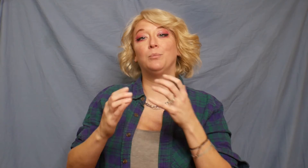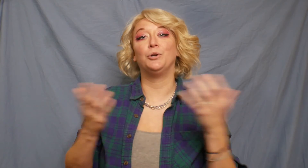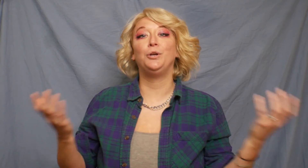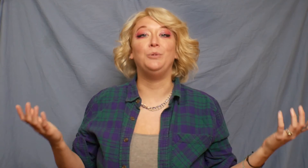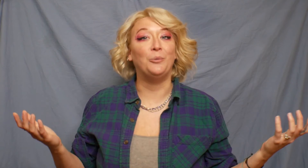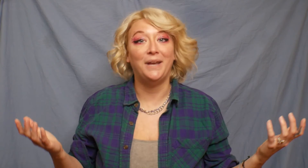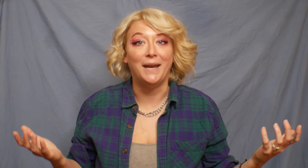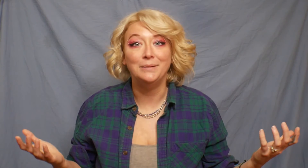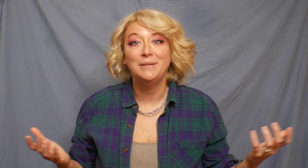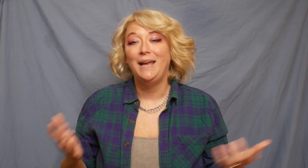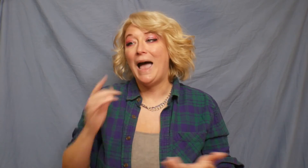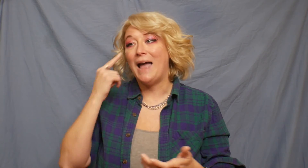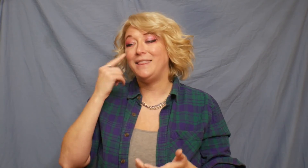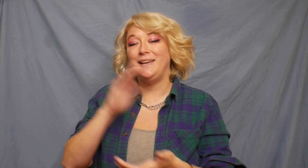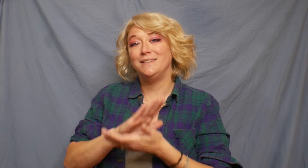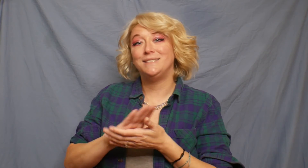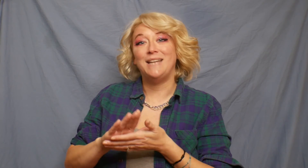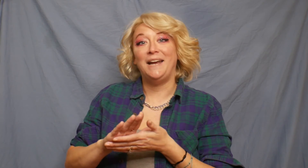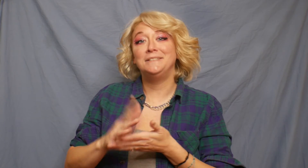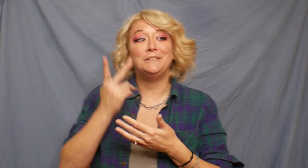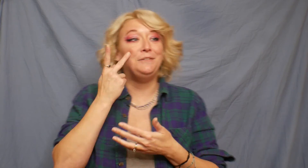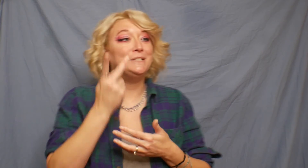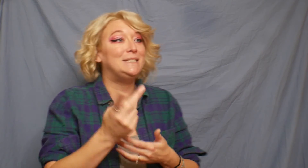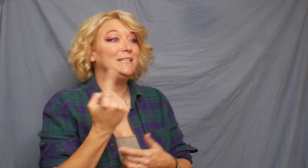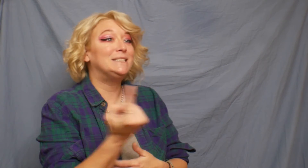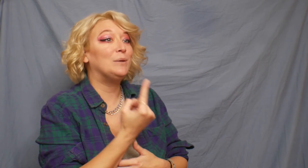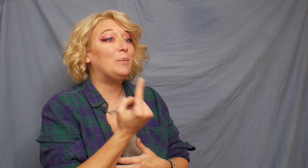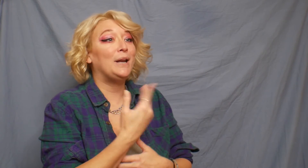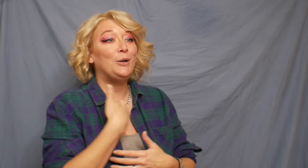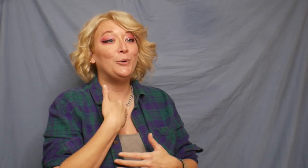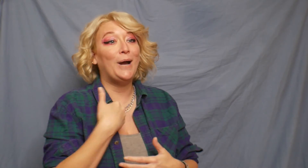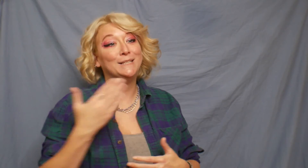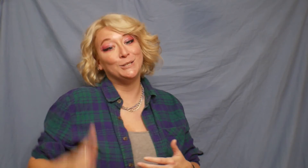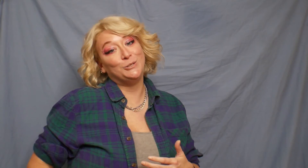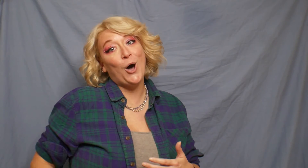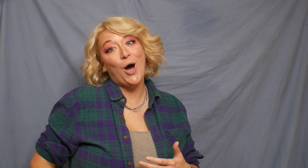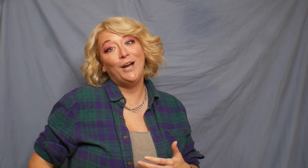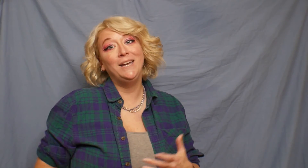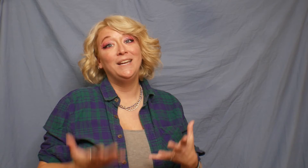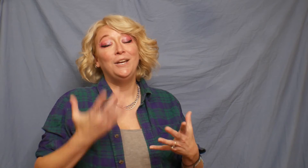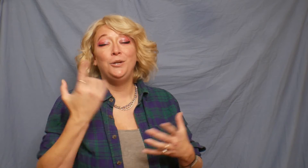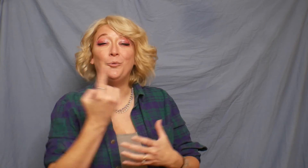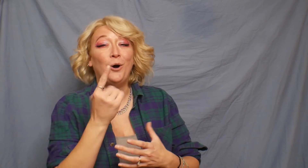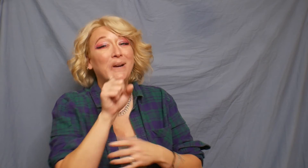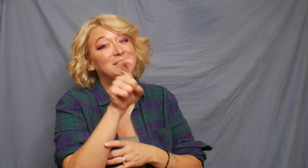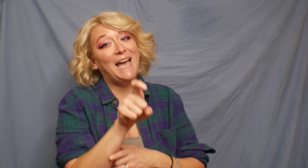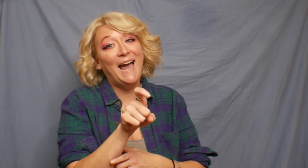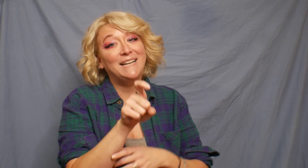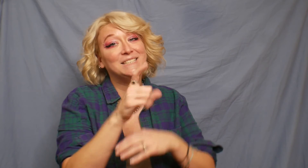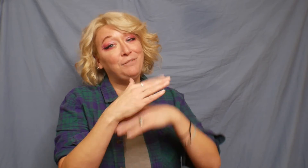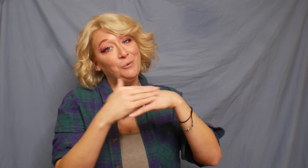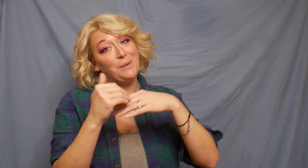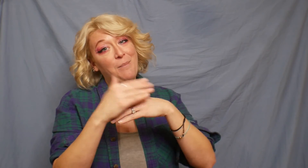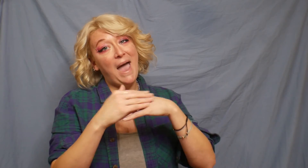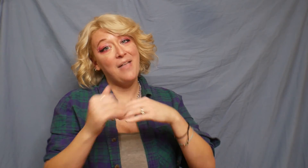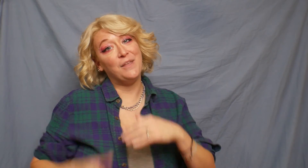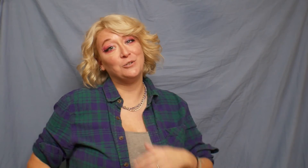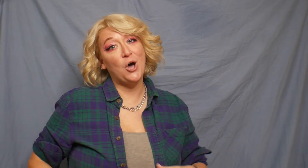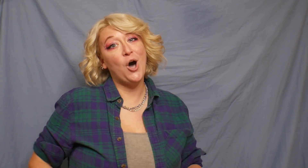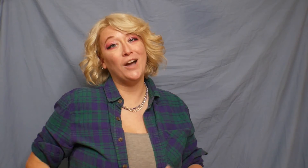to communicate. I think it's nice if you see somebody who has a dog, you always ask if you can pet their dog,